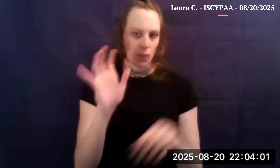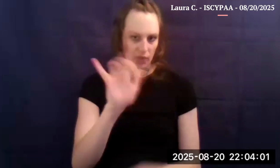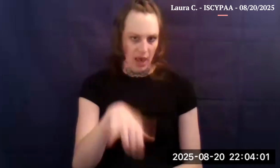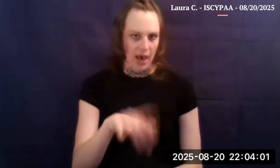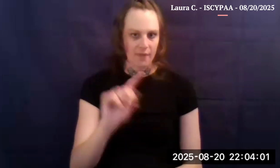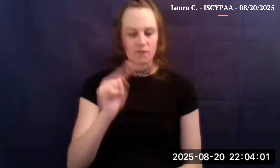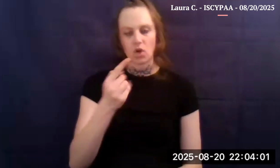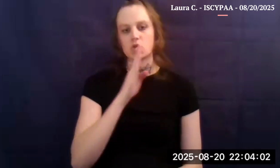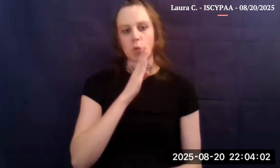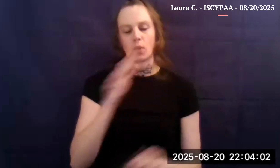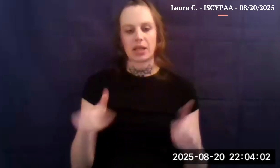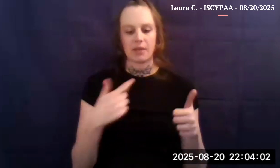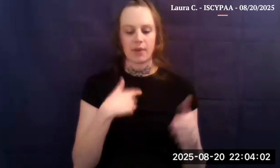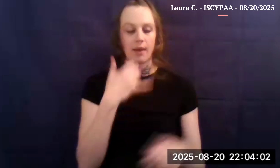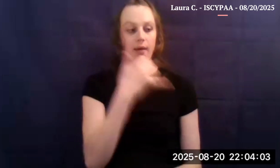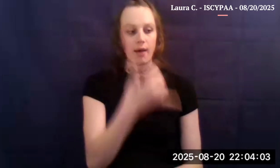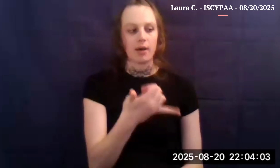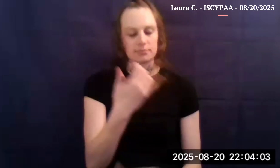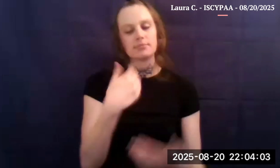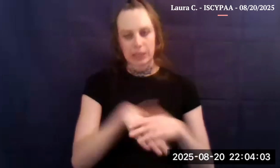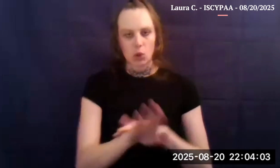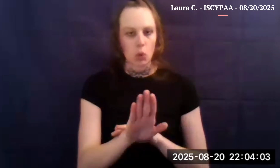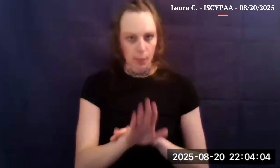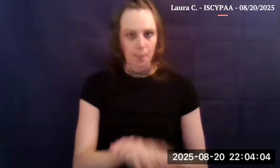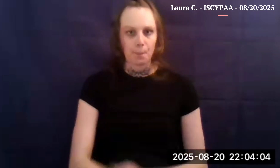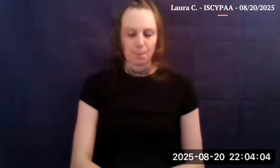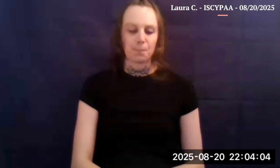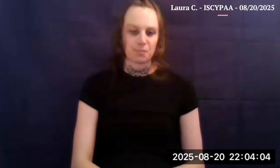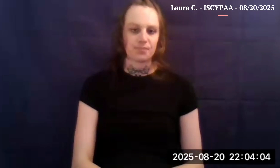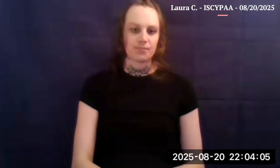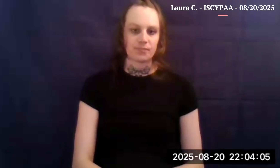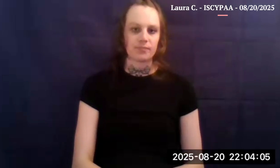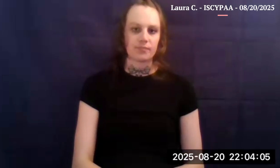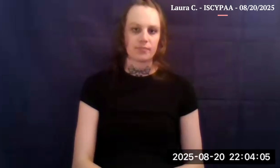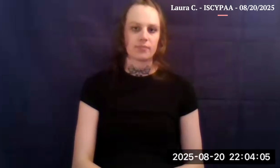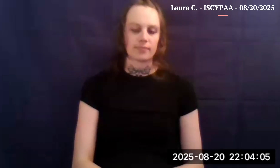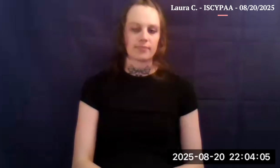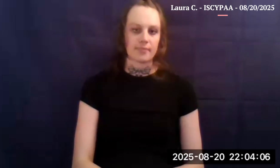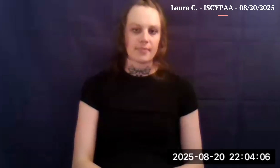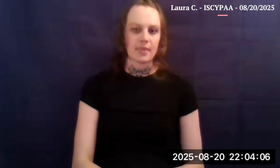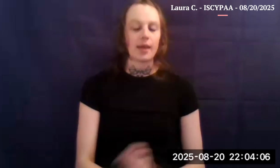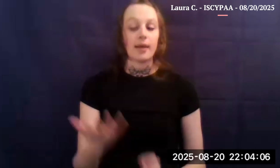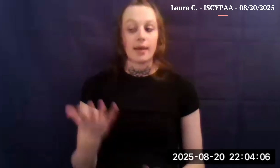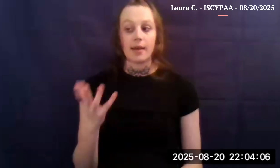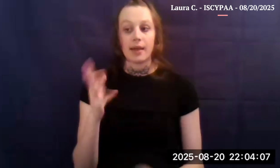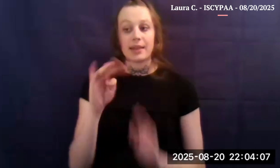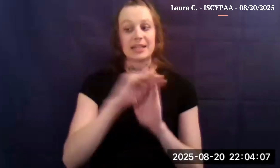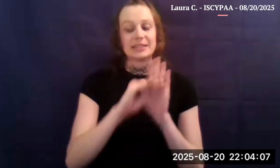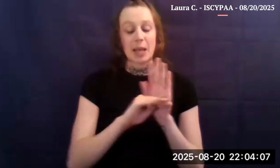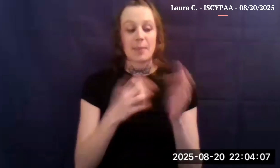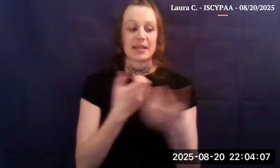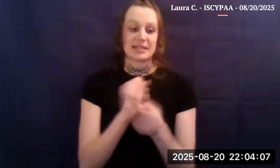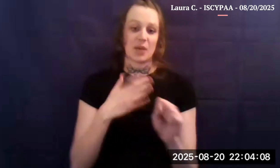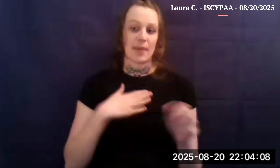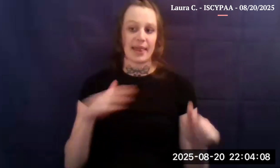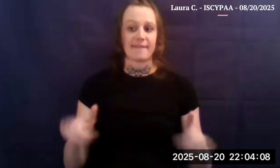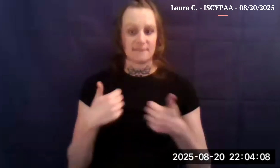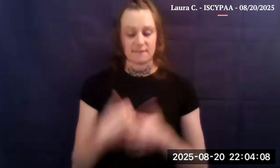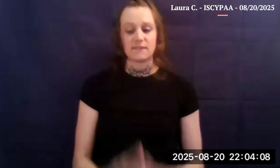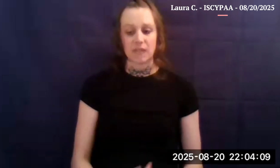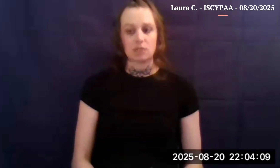sober living I got into. And man, I'm telling you, like these steps saved my life,